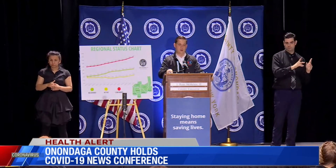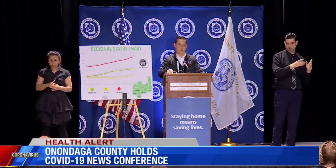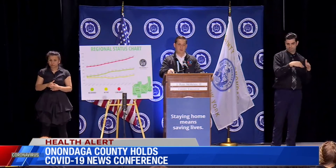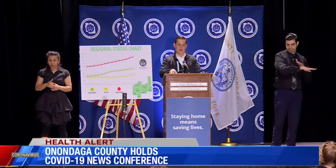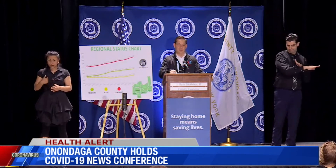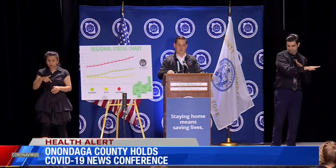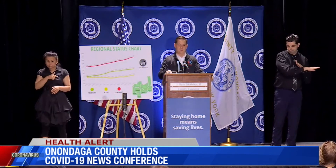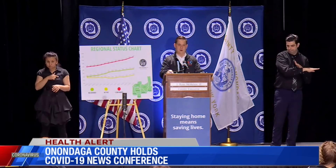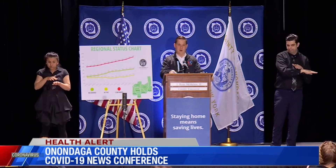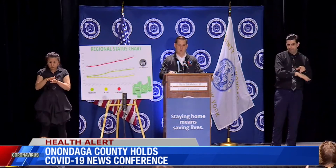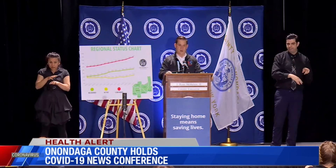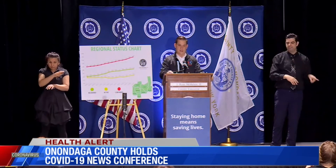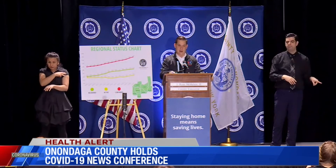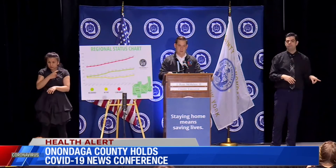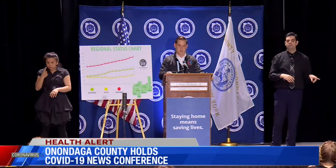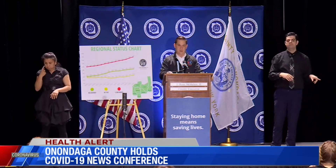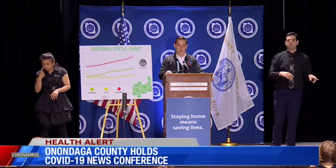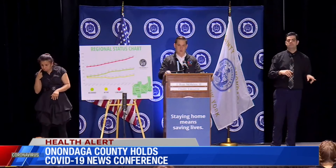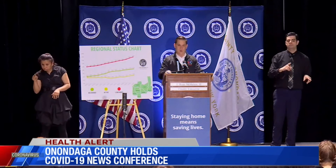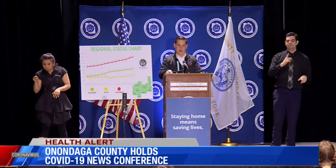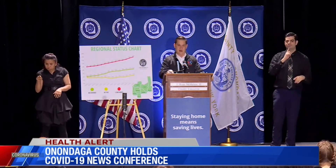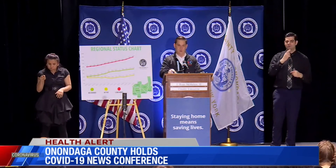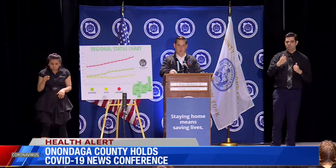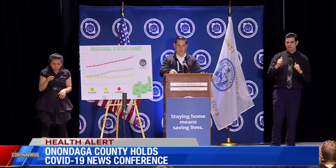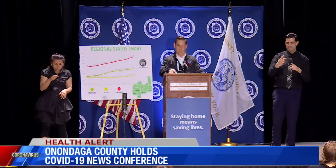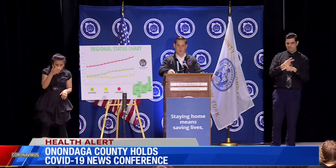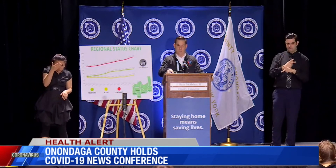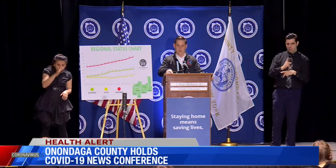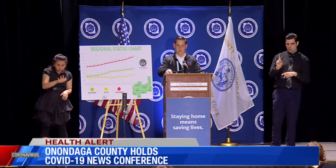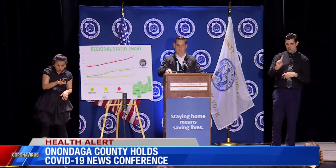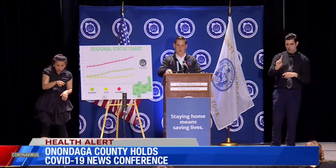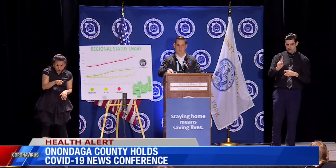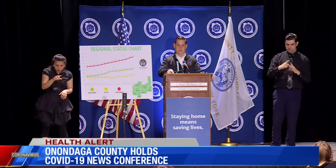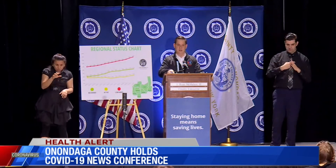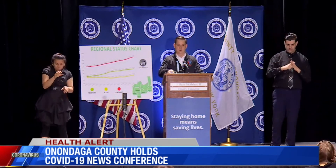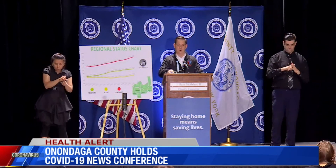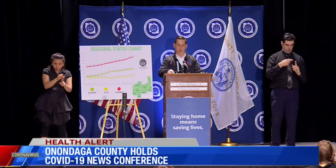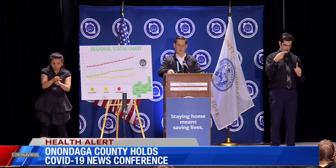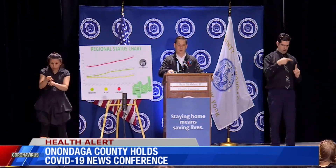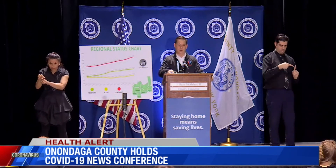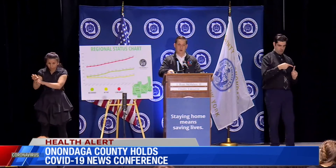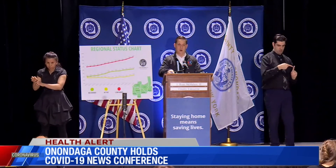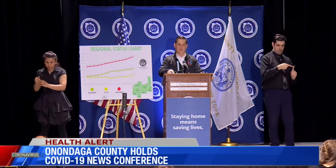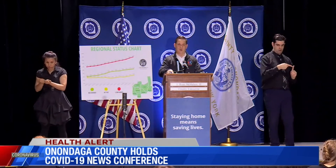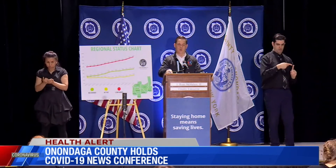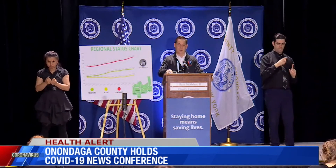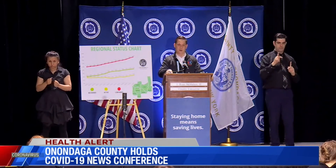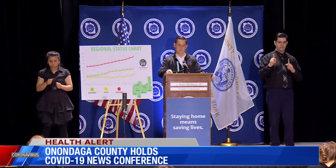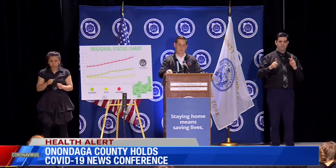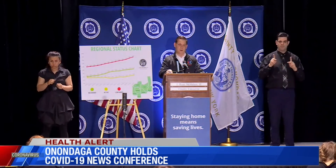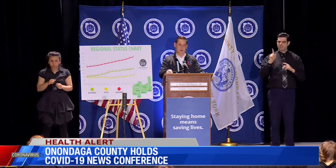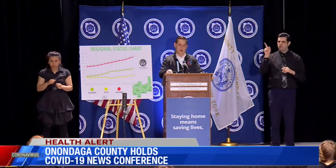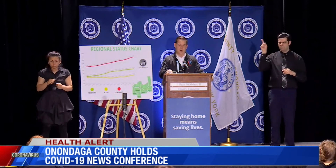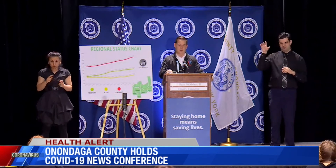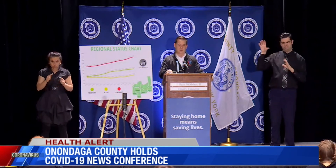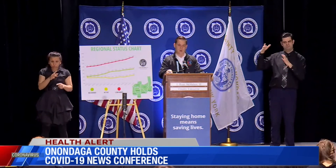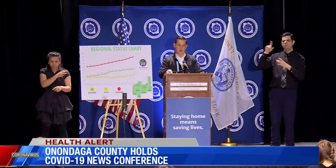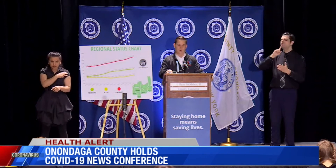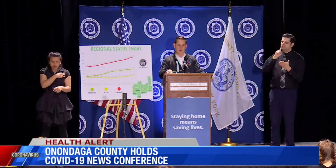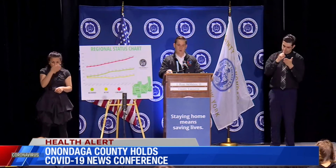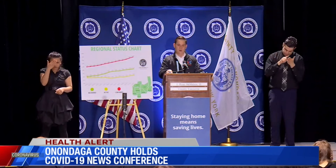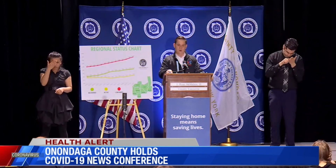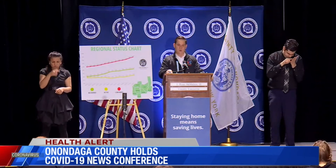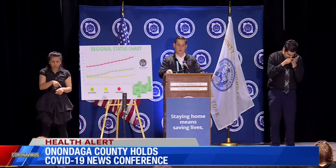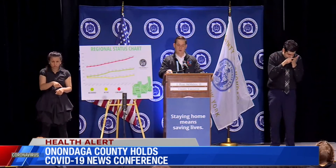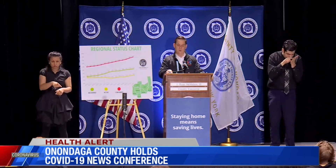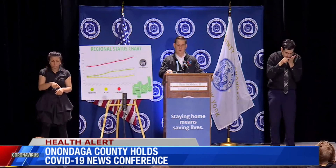question about trying to figure out where it's happening, we're going to have more people doing really intense work very quickly.